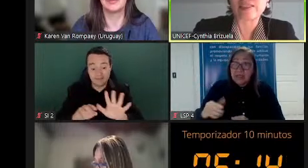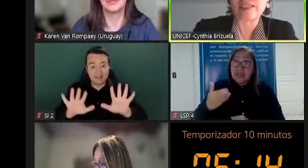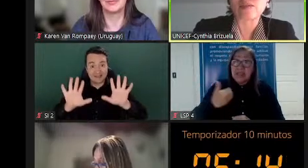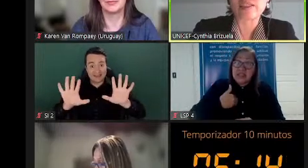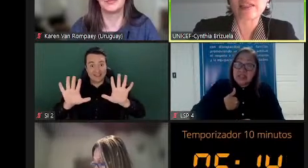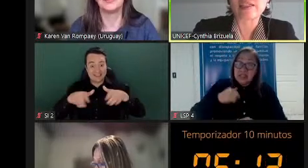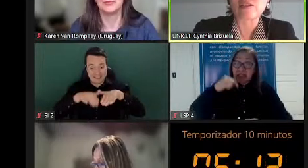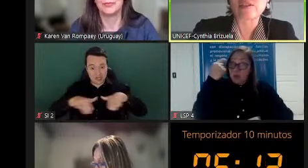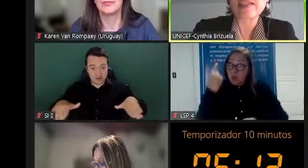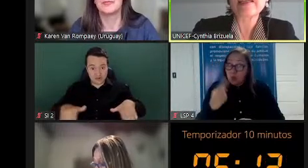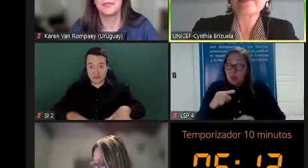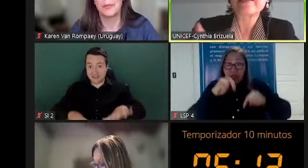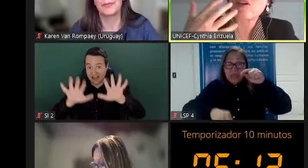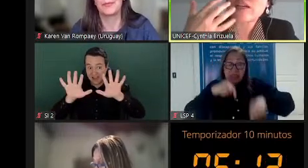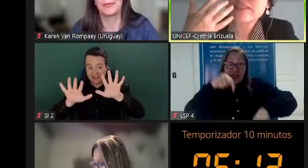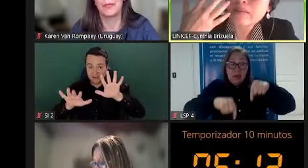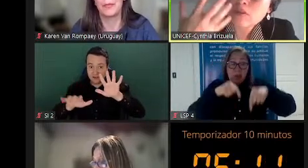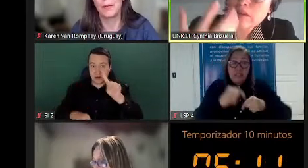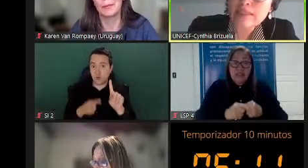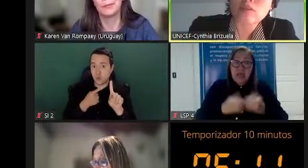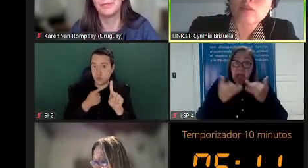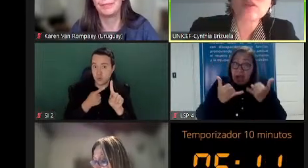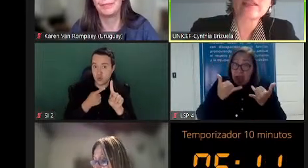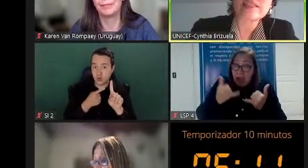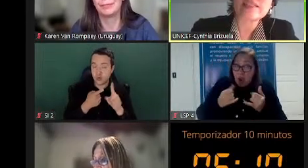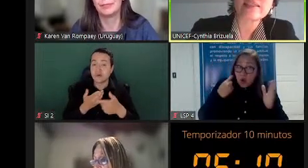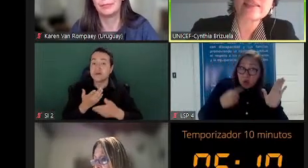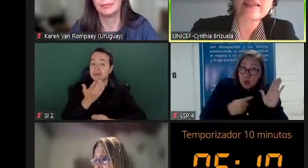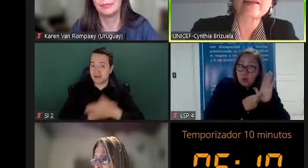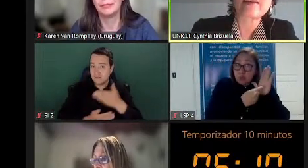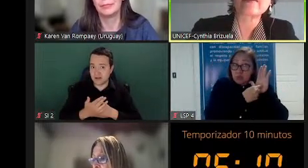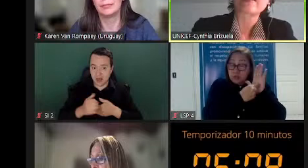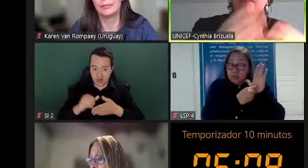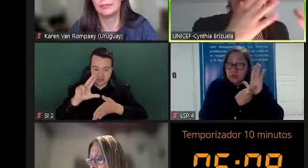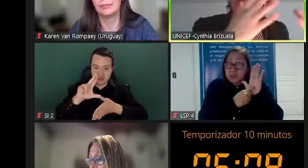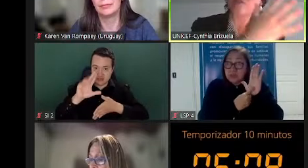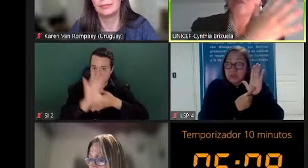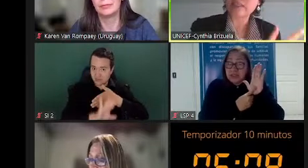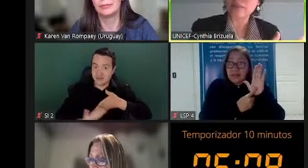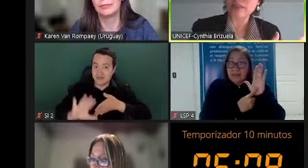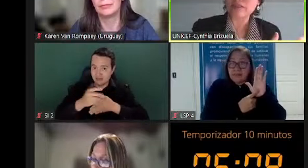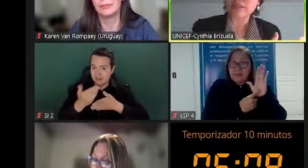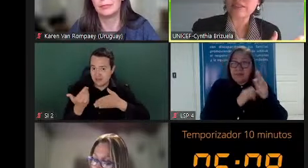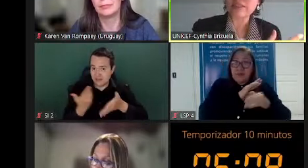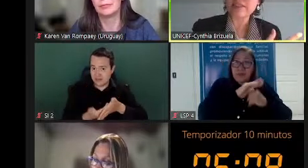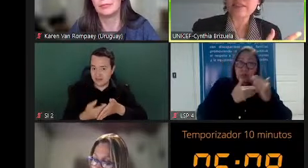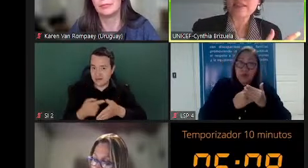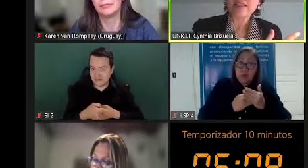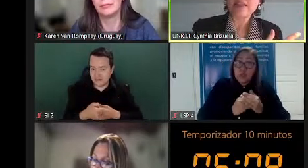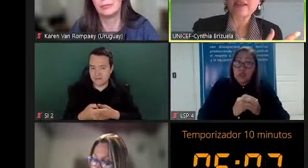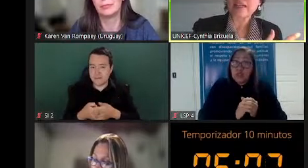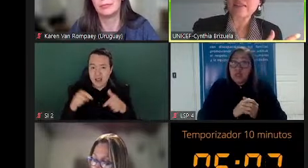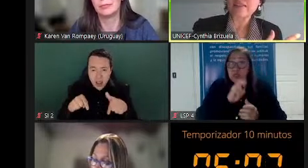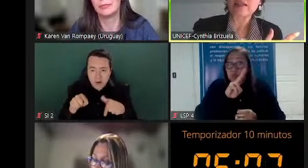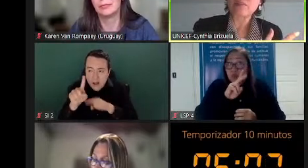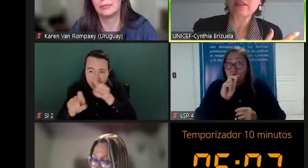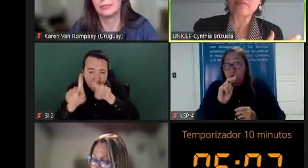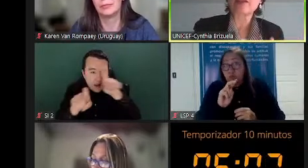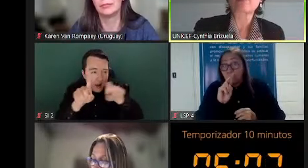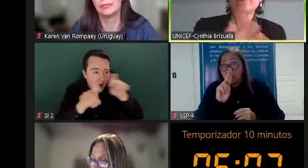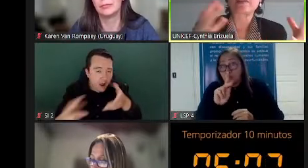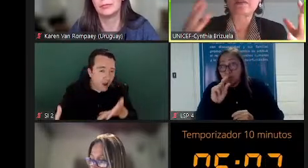every 10 children has a disability in our region and now we have recent data that shows that 7